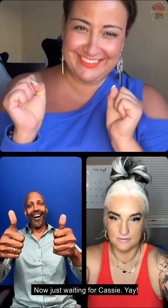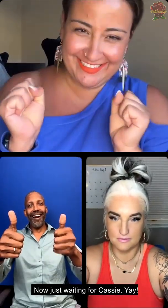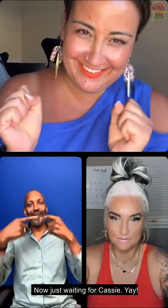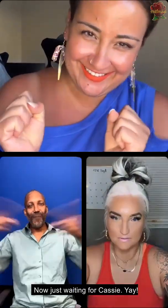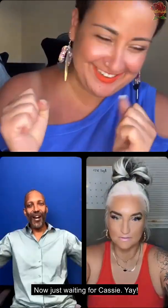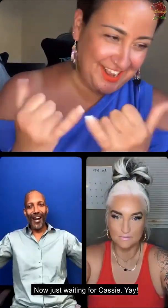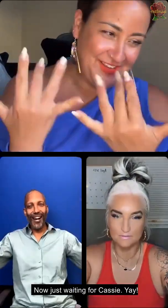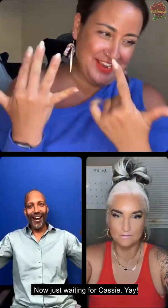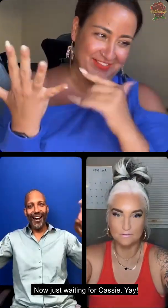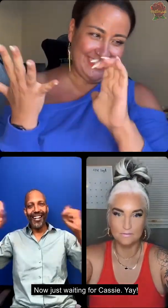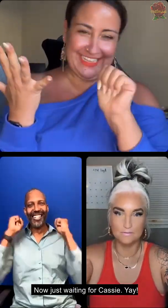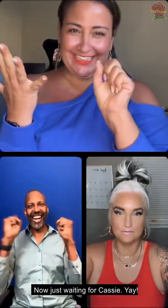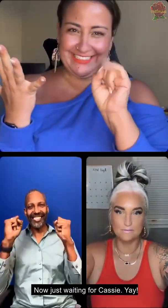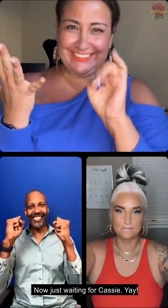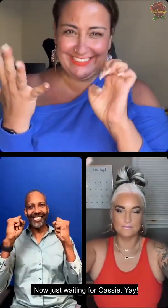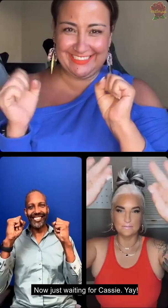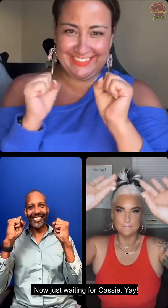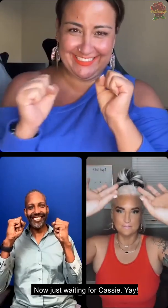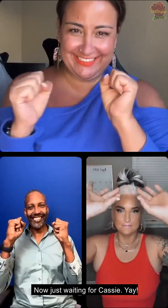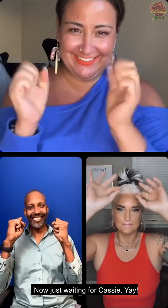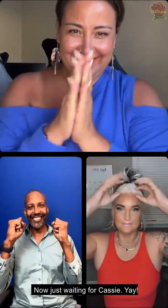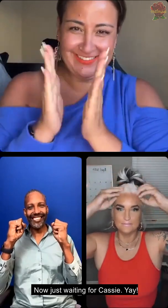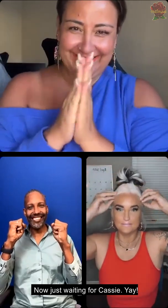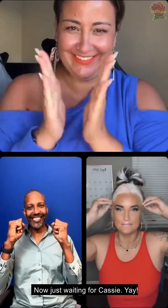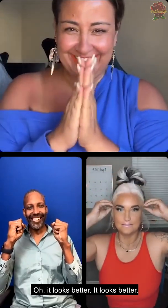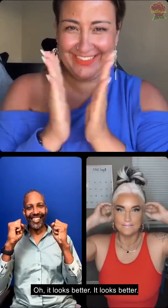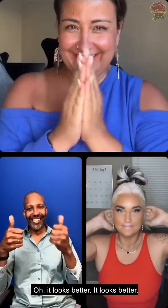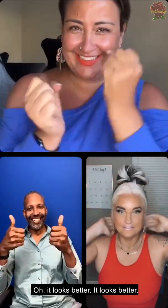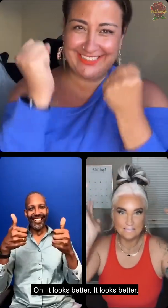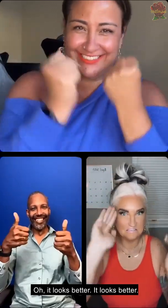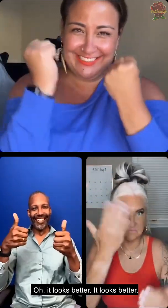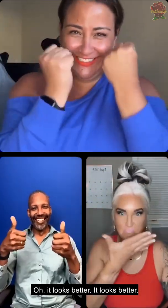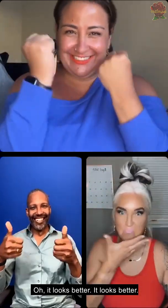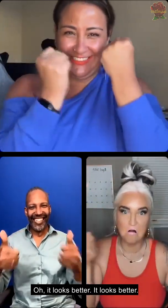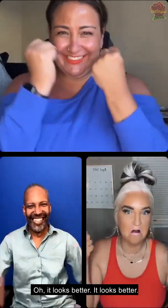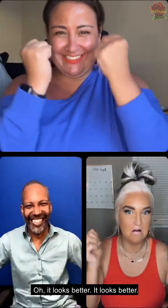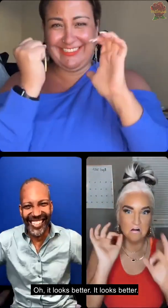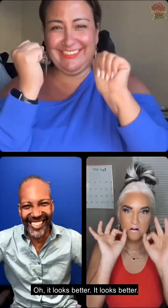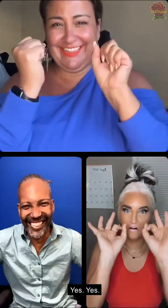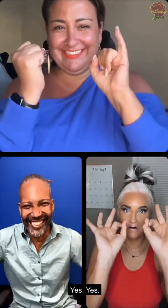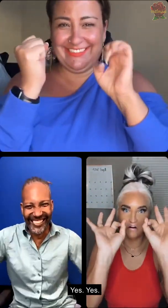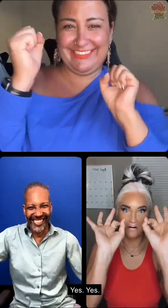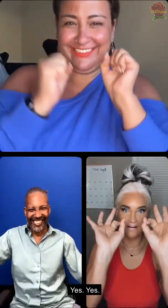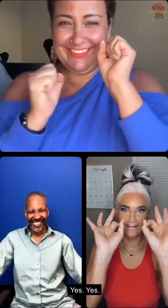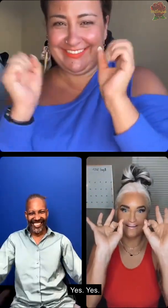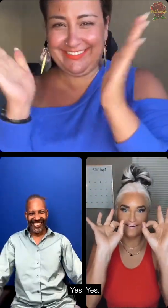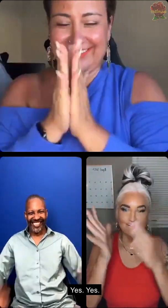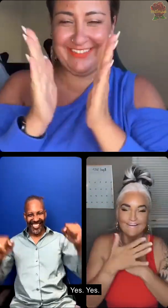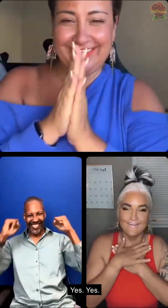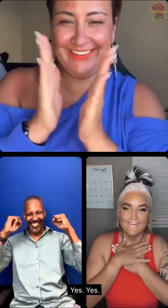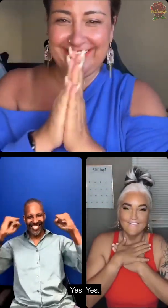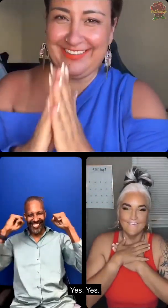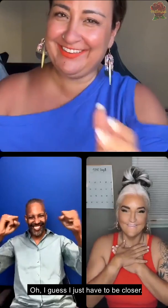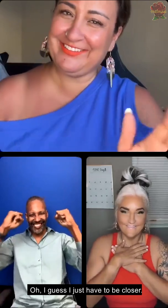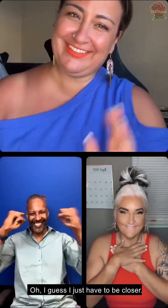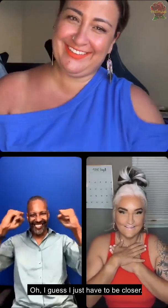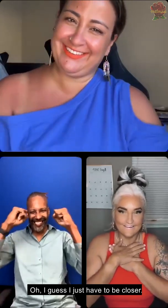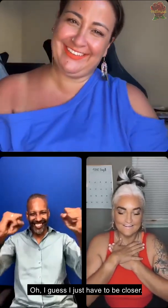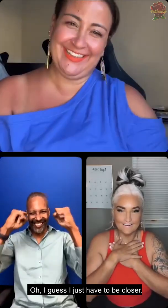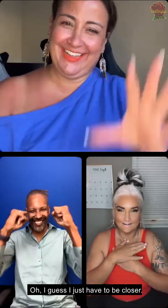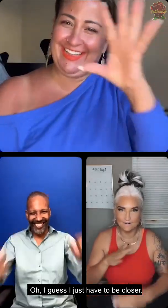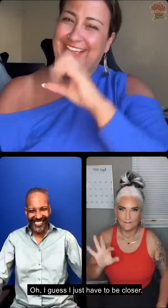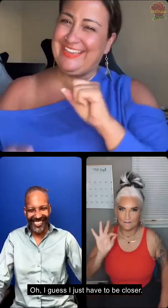It worked. Okay, now just waiting for Cassie. Yay. Oh, it looks better. It looks better. Yes,